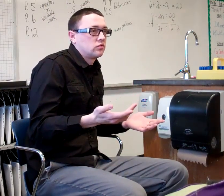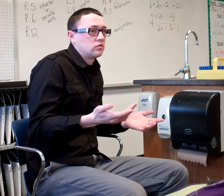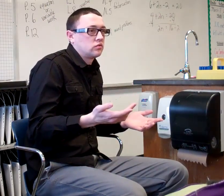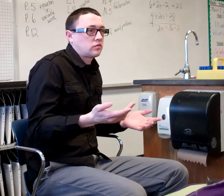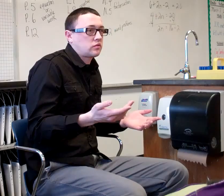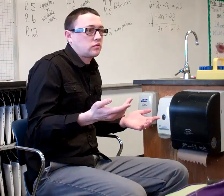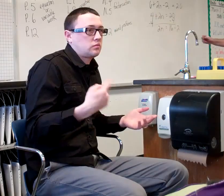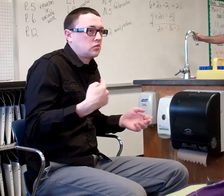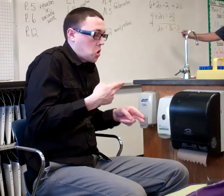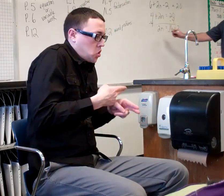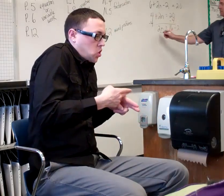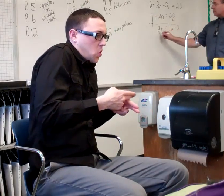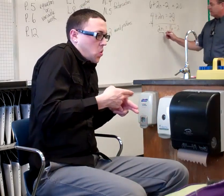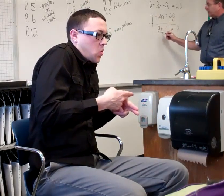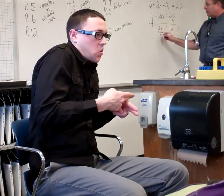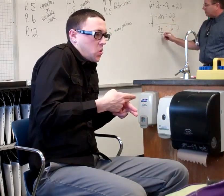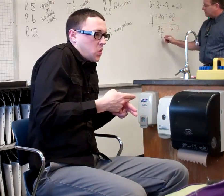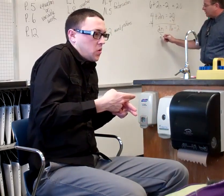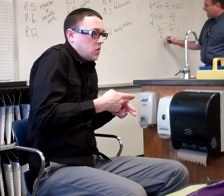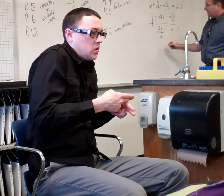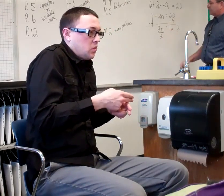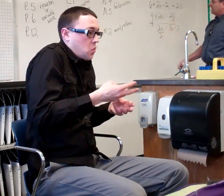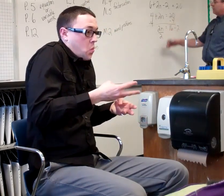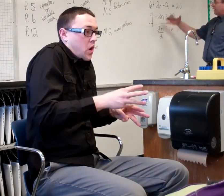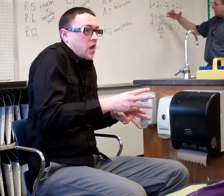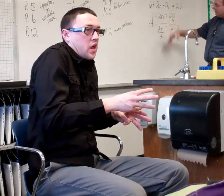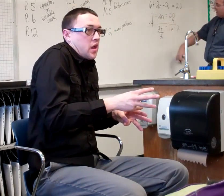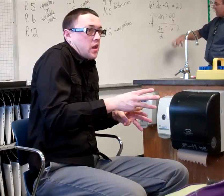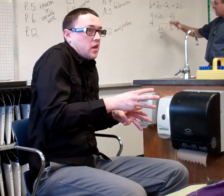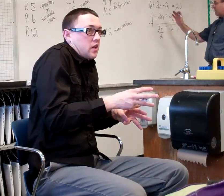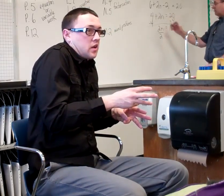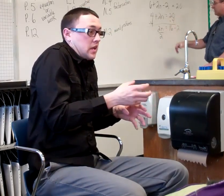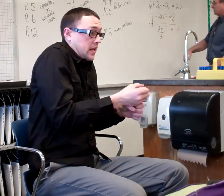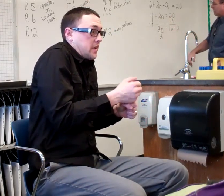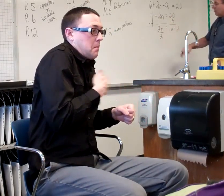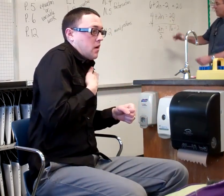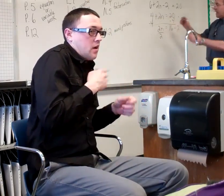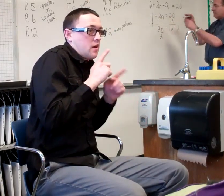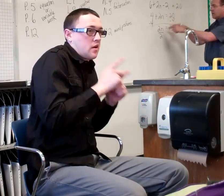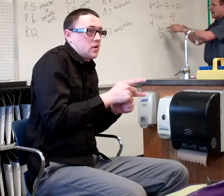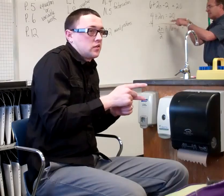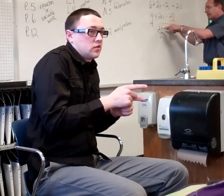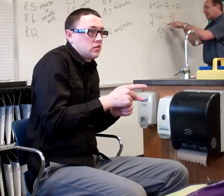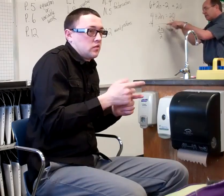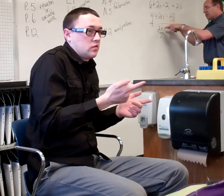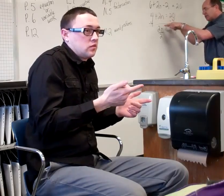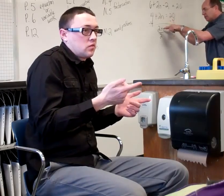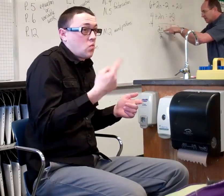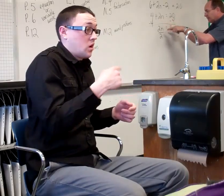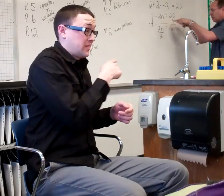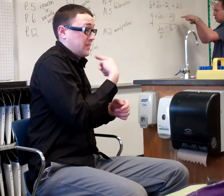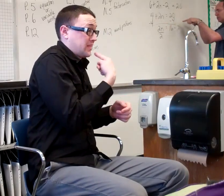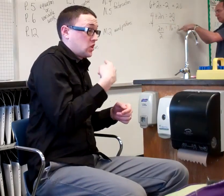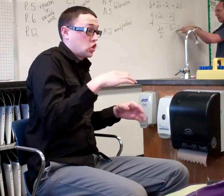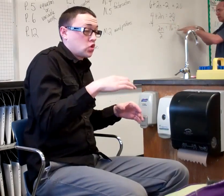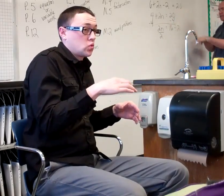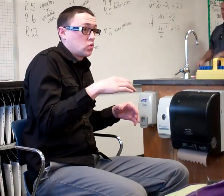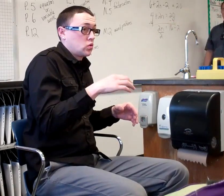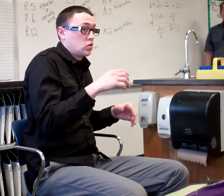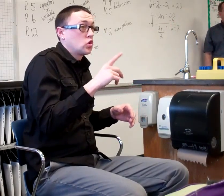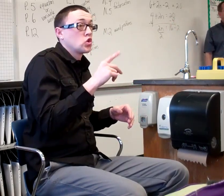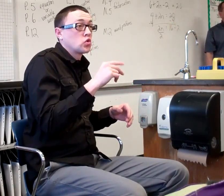shortcutted because I can do this over here, which is great, but sometimes that gets messy. Whatever I said to do, go do